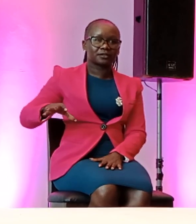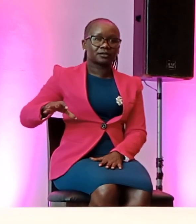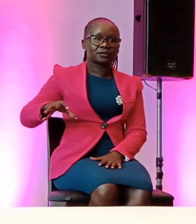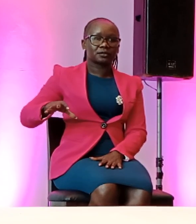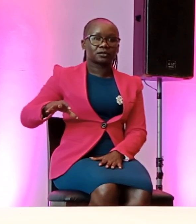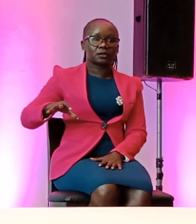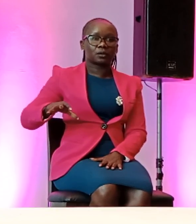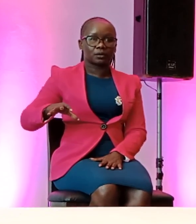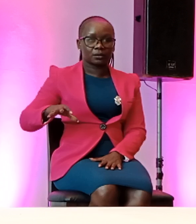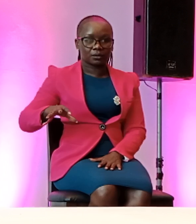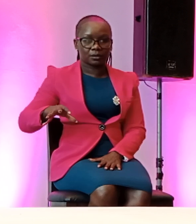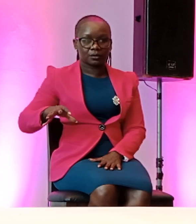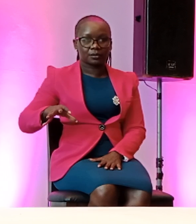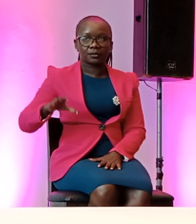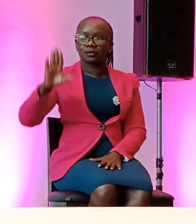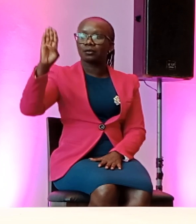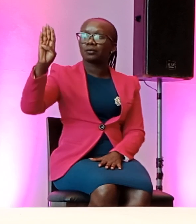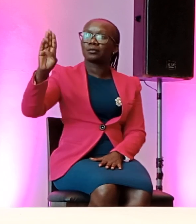nobody?